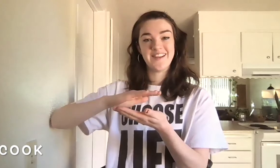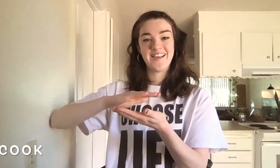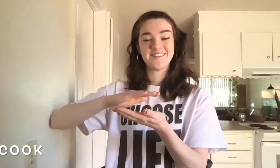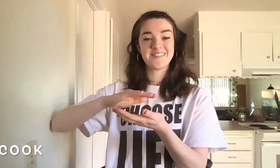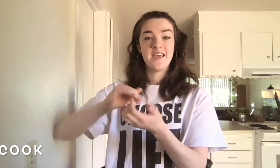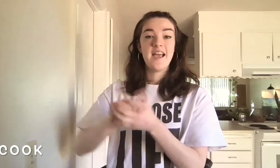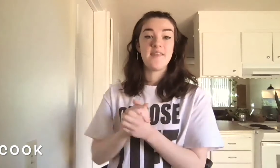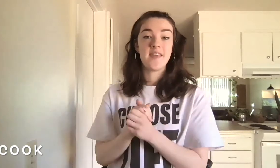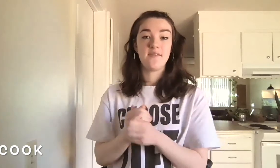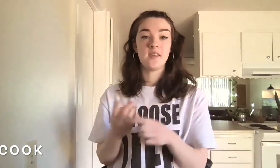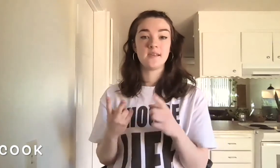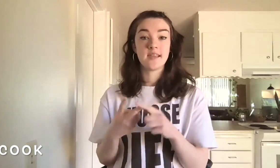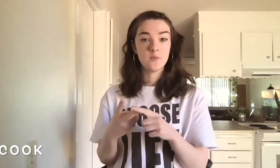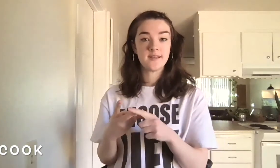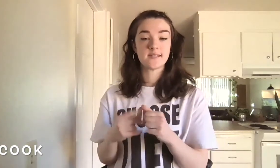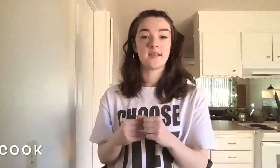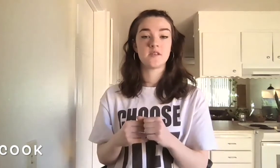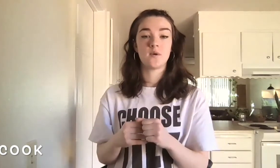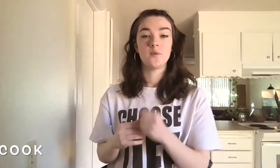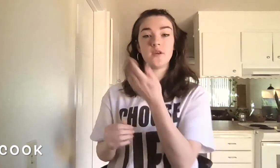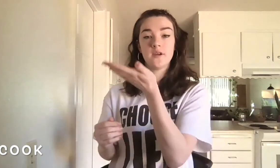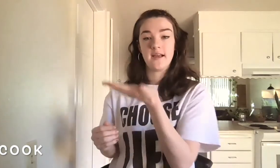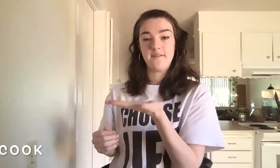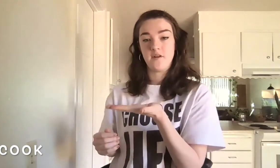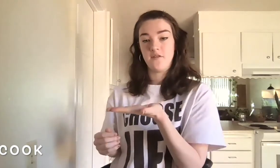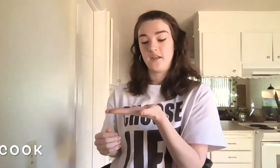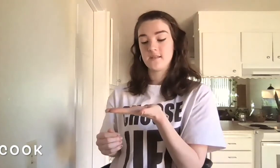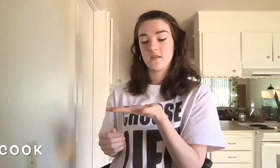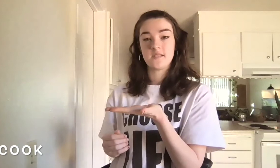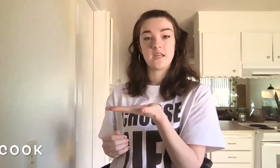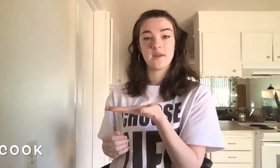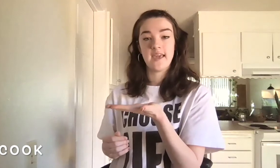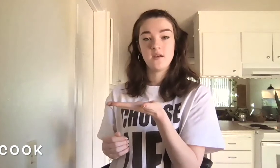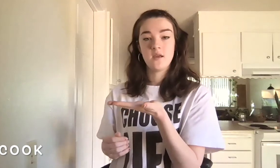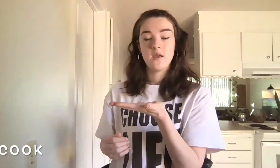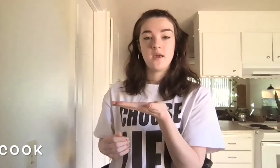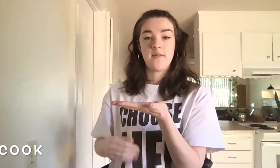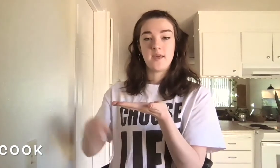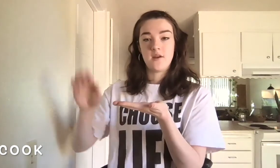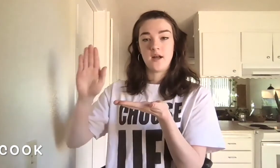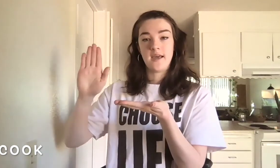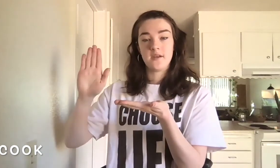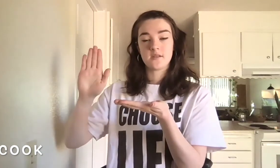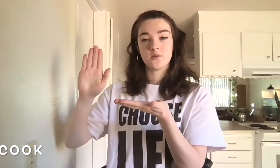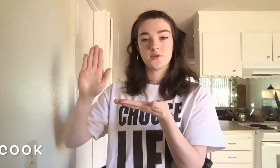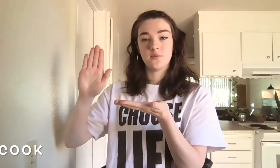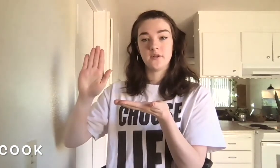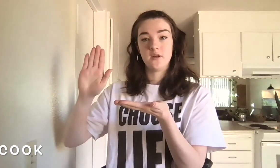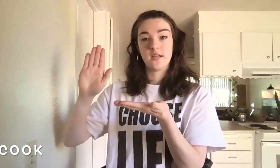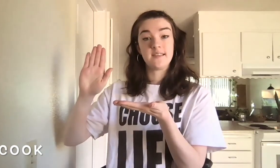Nice. And then the second way to sign this one, we are going to have our flat surface here again, and then our hand is also going to look like this